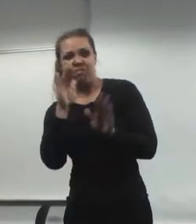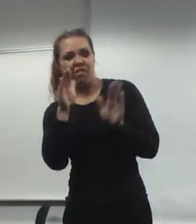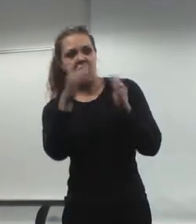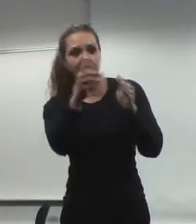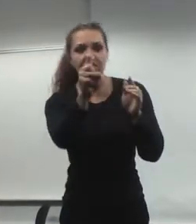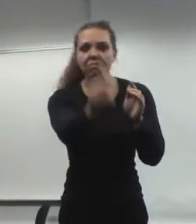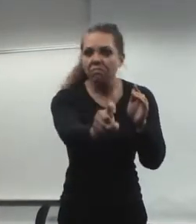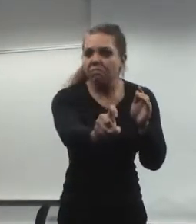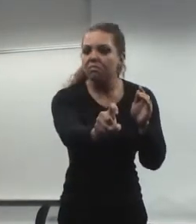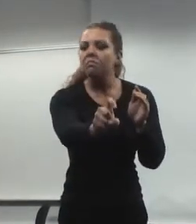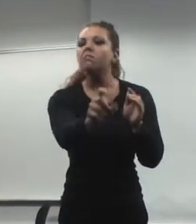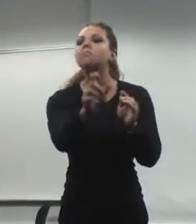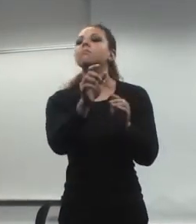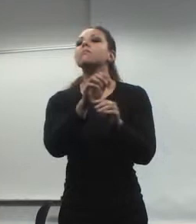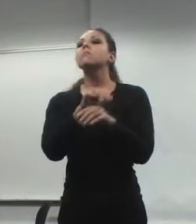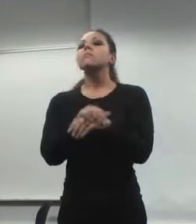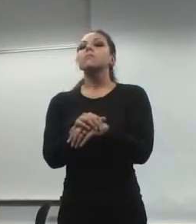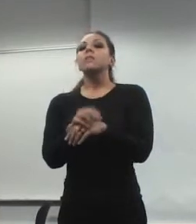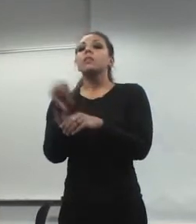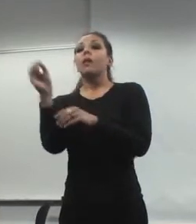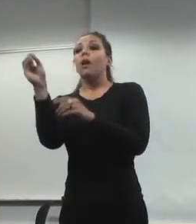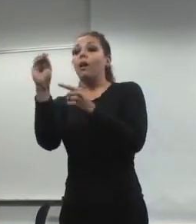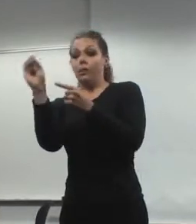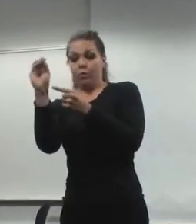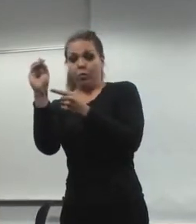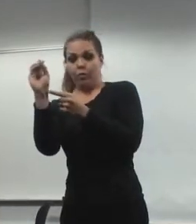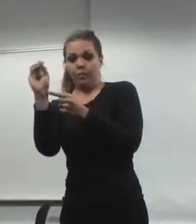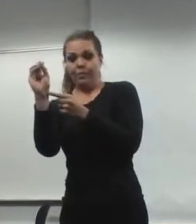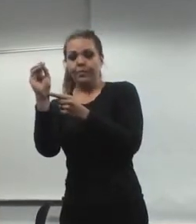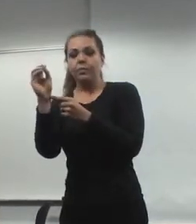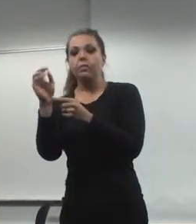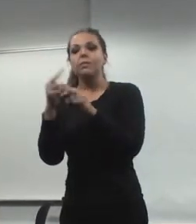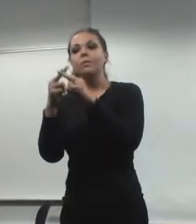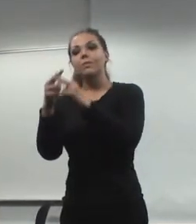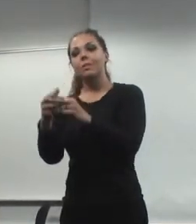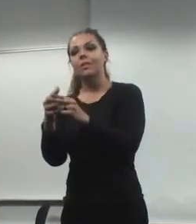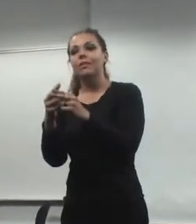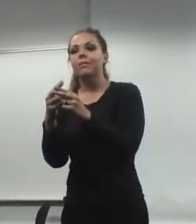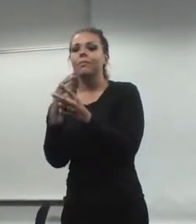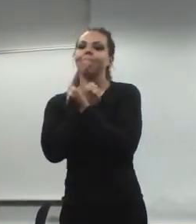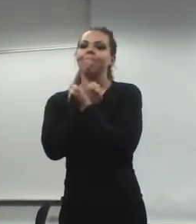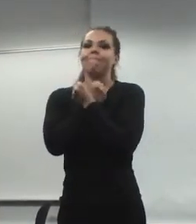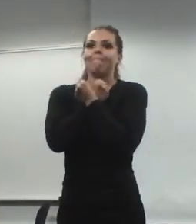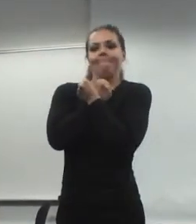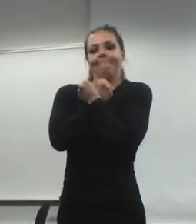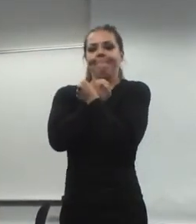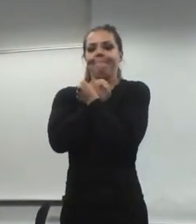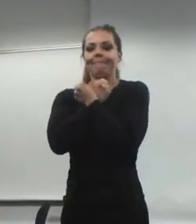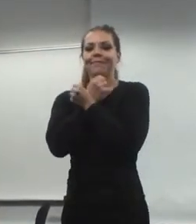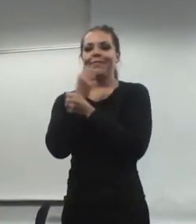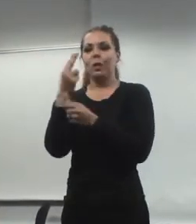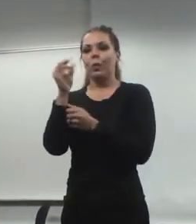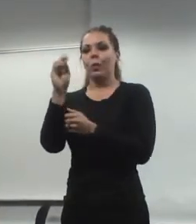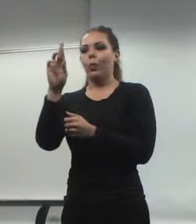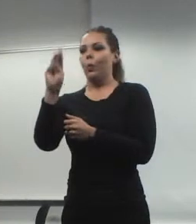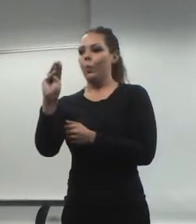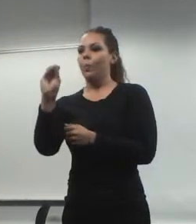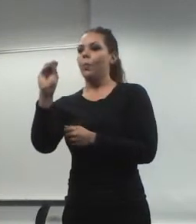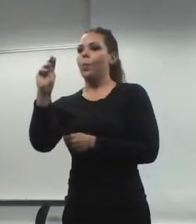After some research, oxytocin has now been called the cuddle hormone or the love hormone. They found that it produces